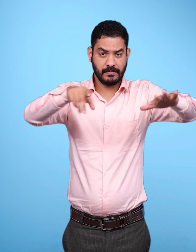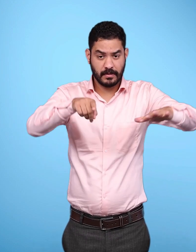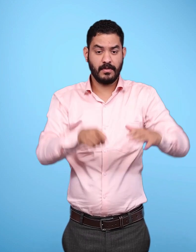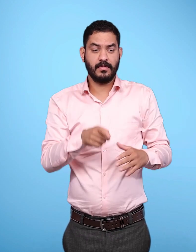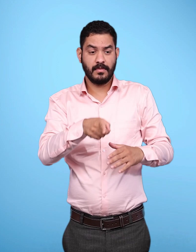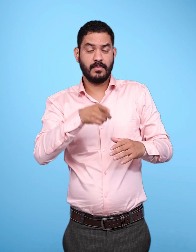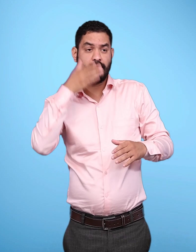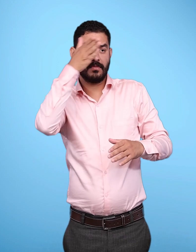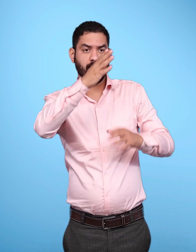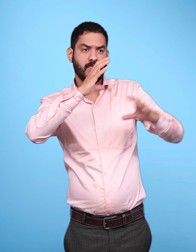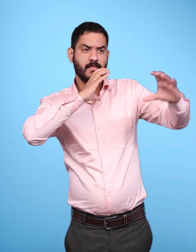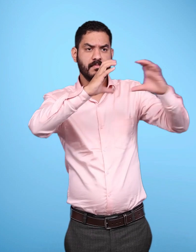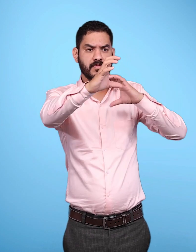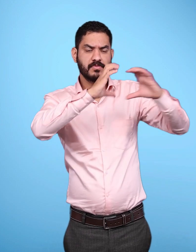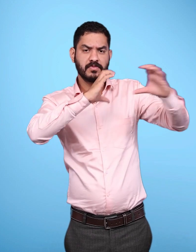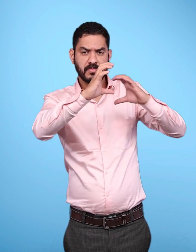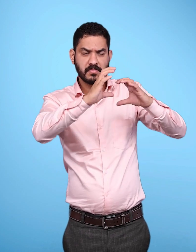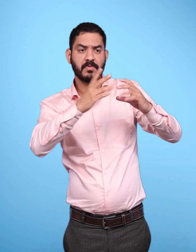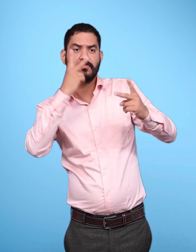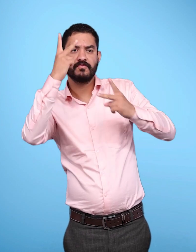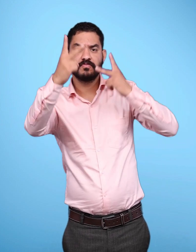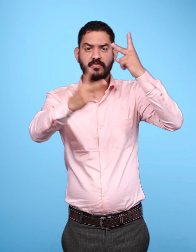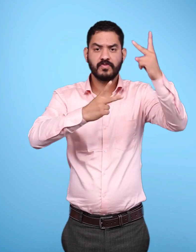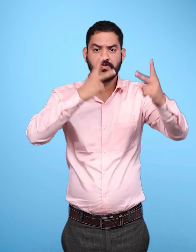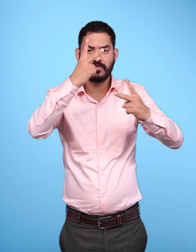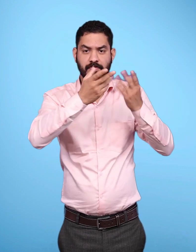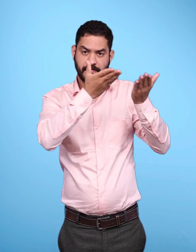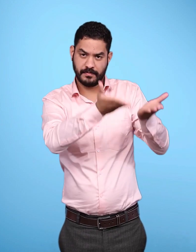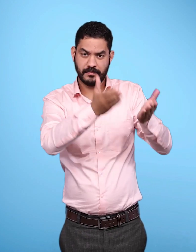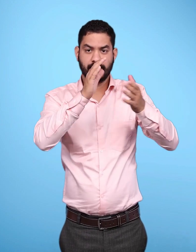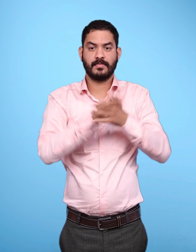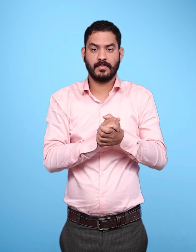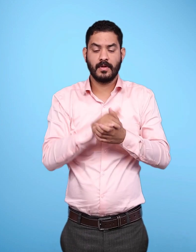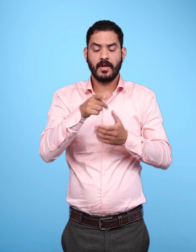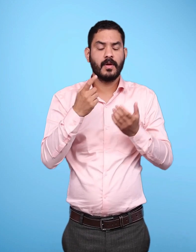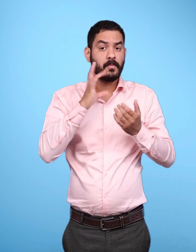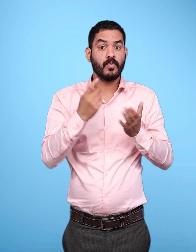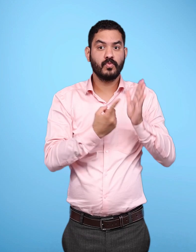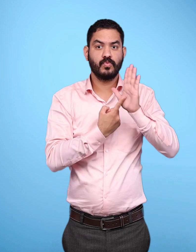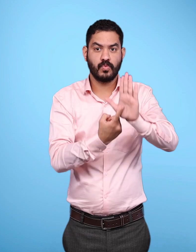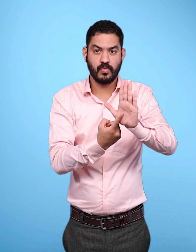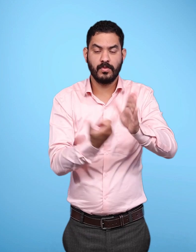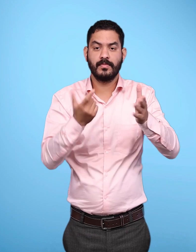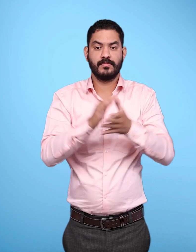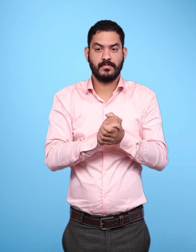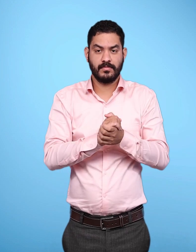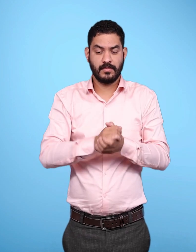it was at the hub of communications for centuries. In fact, Arab merchants